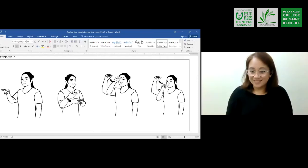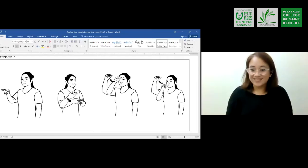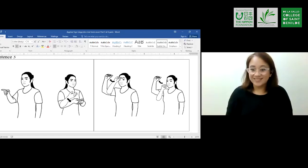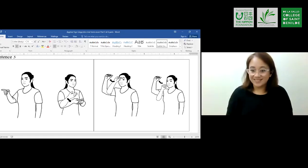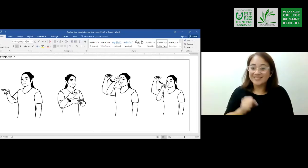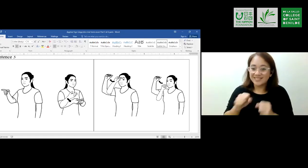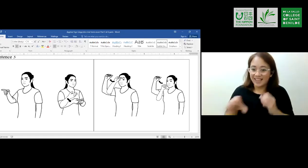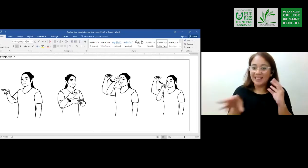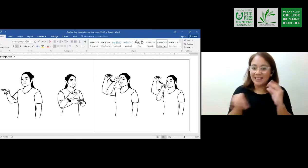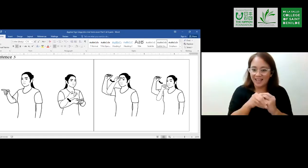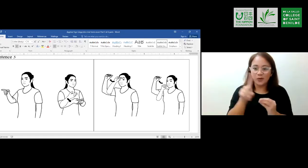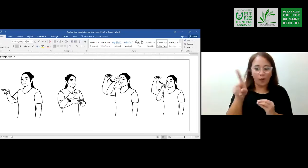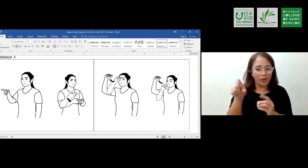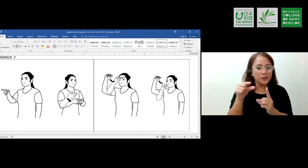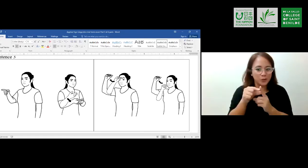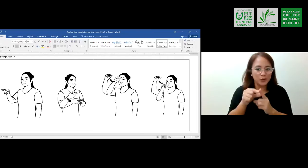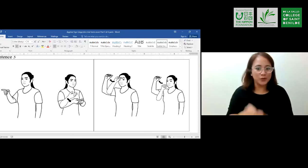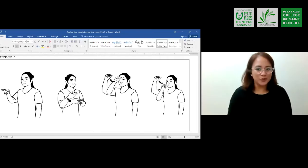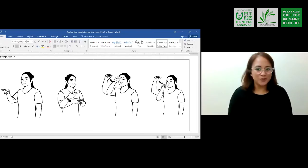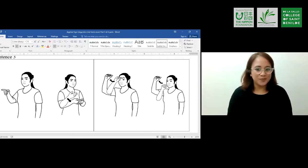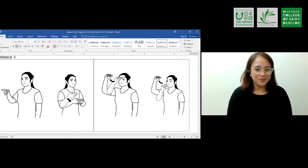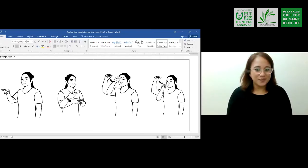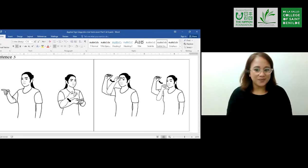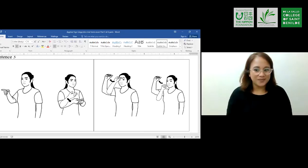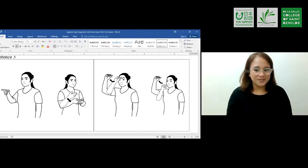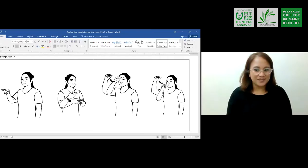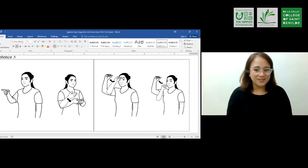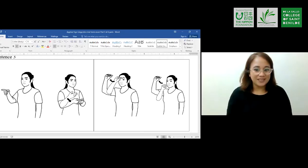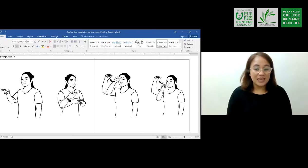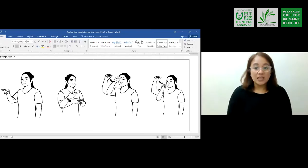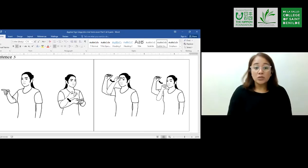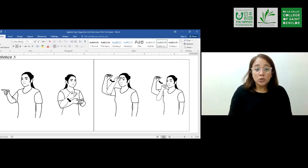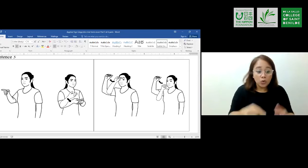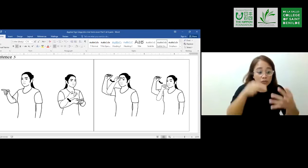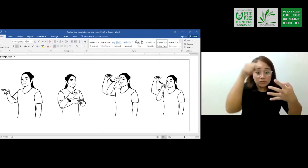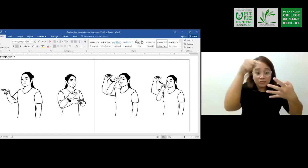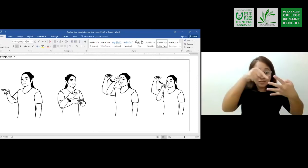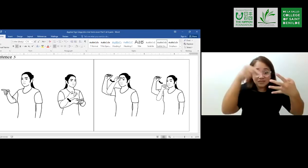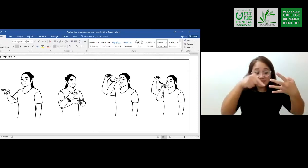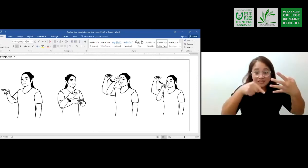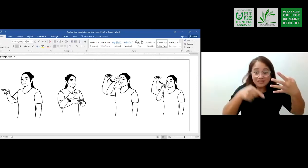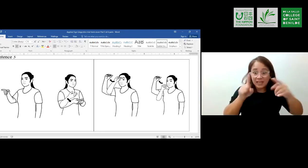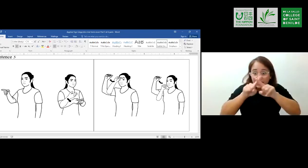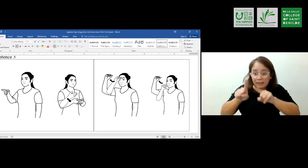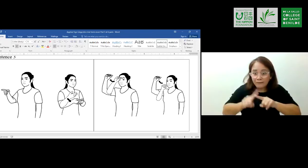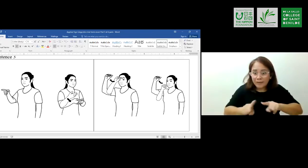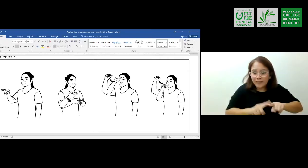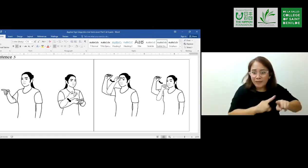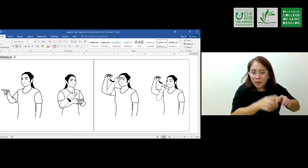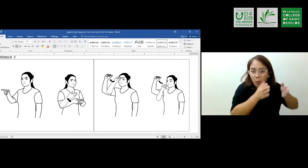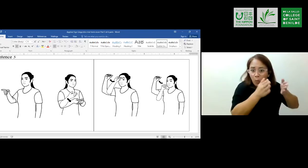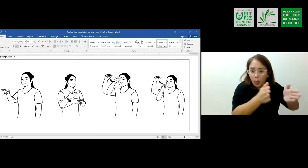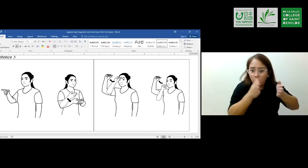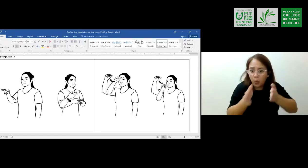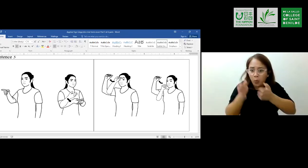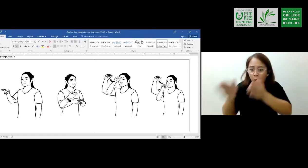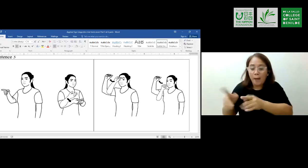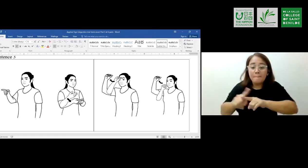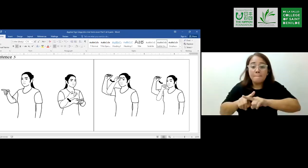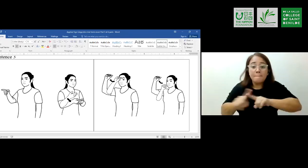Okay. So in each of those cases, there are different strategies, but one strategy is most important.